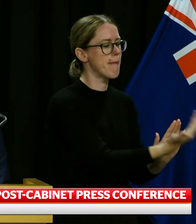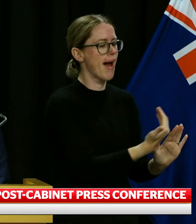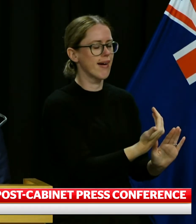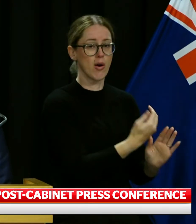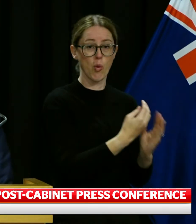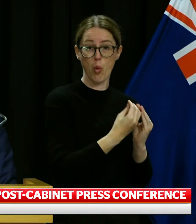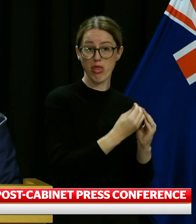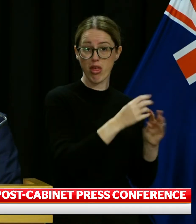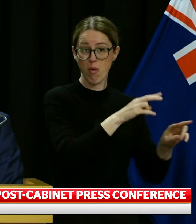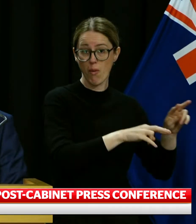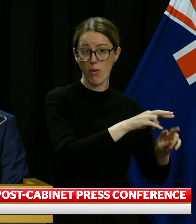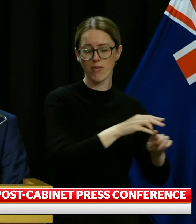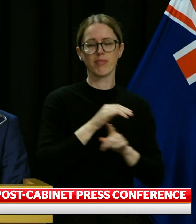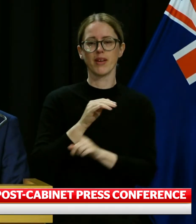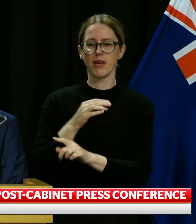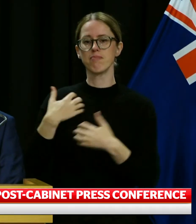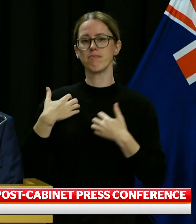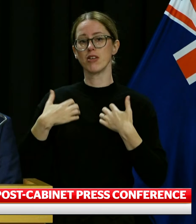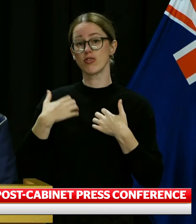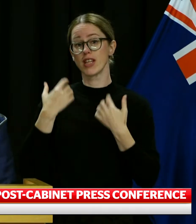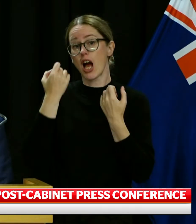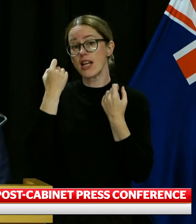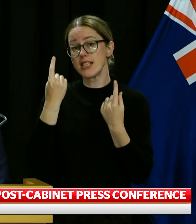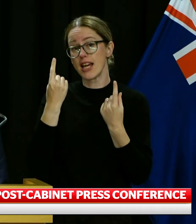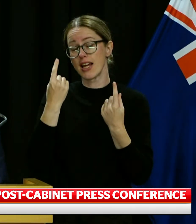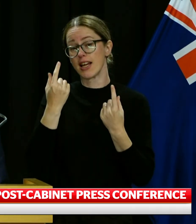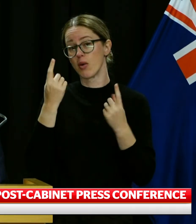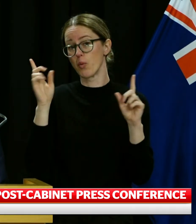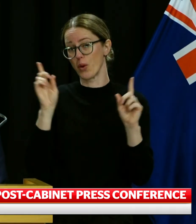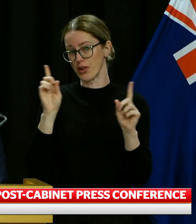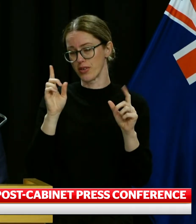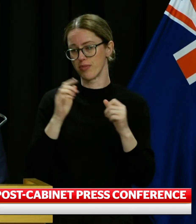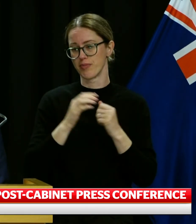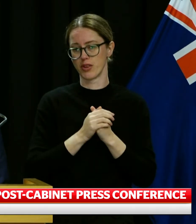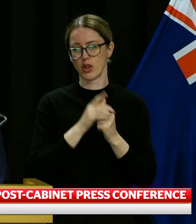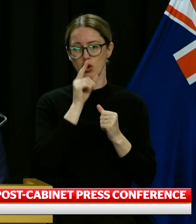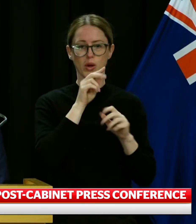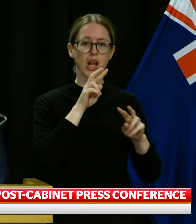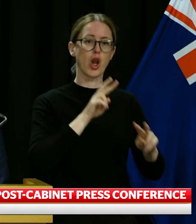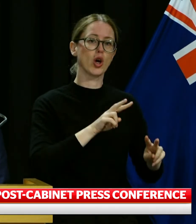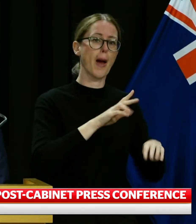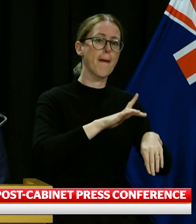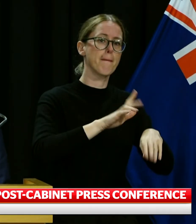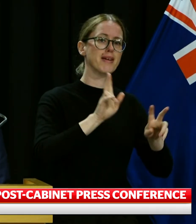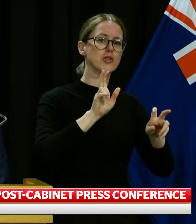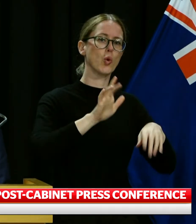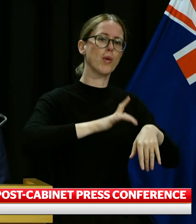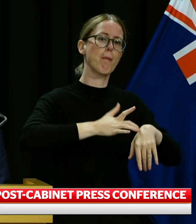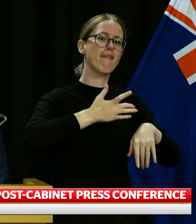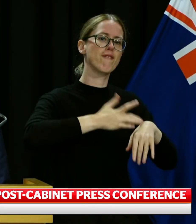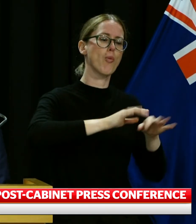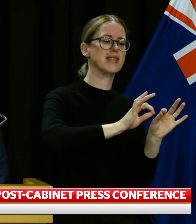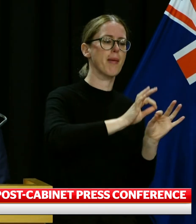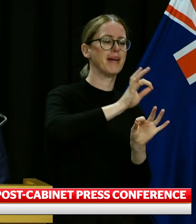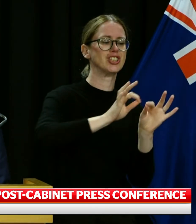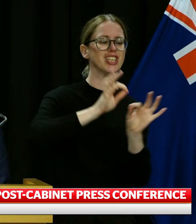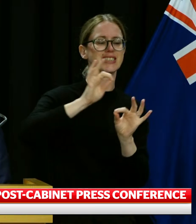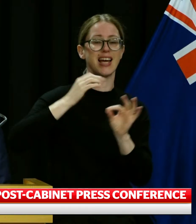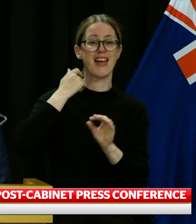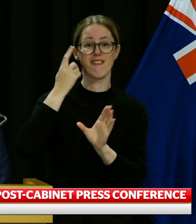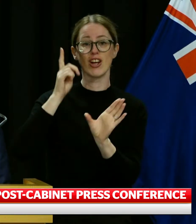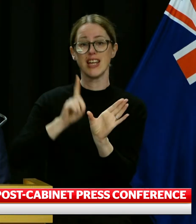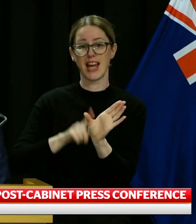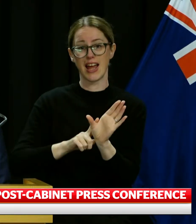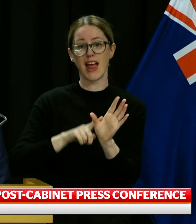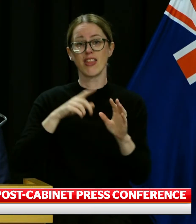spent. There's a very novel idea, which is that you could specify performance measures for all of the money that government spends in each year's budget, and each